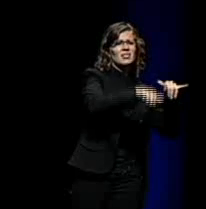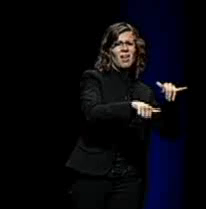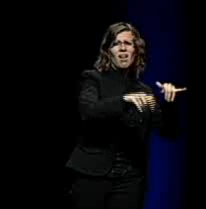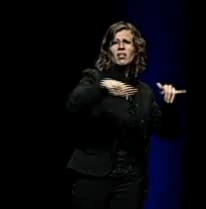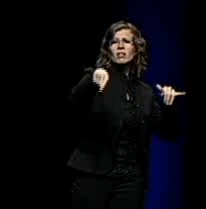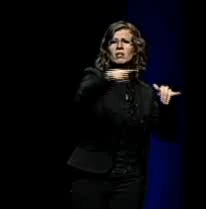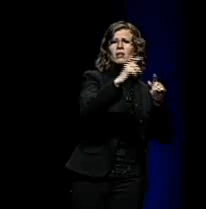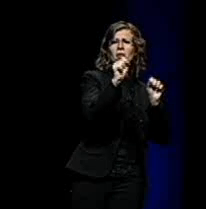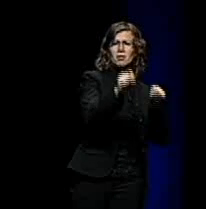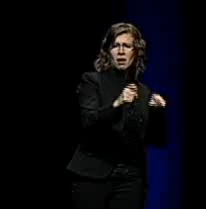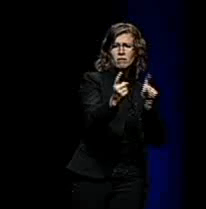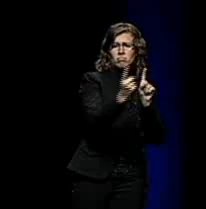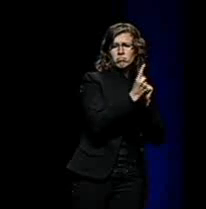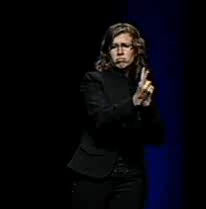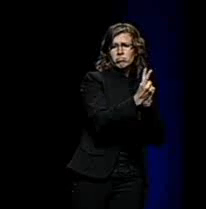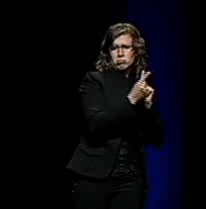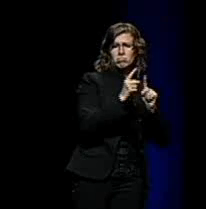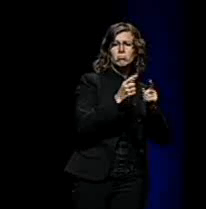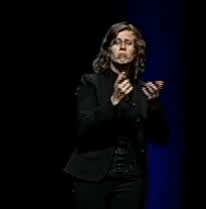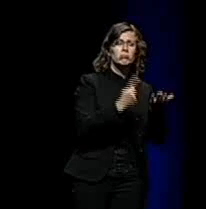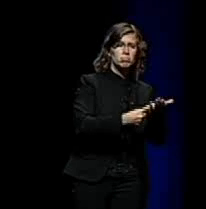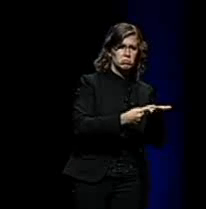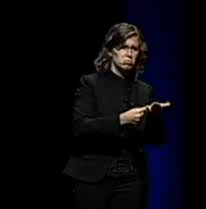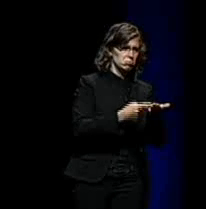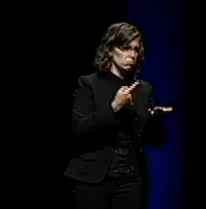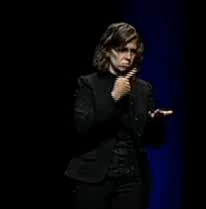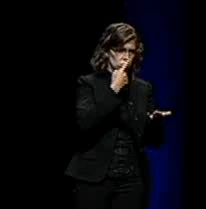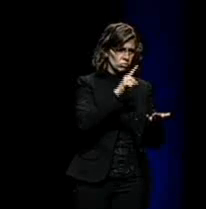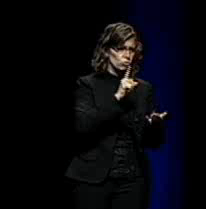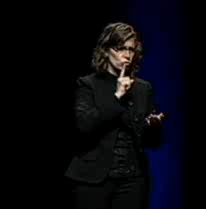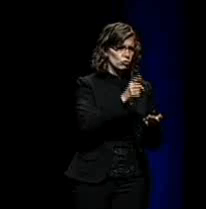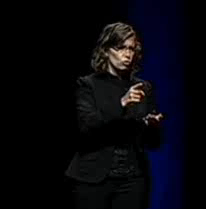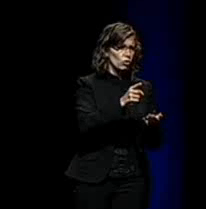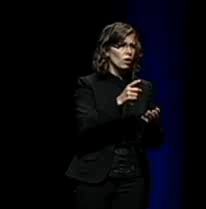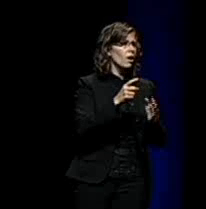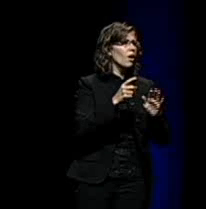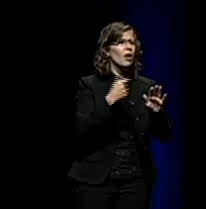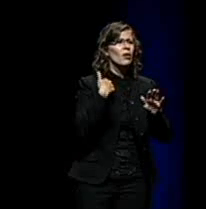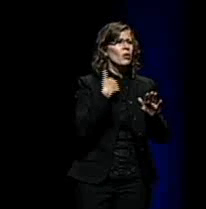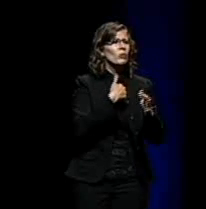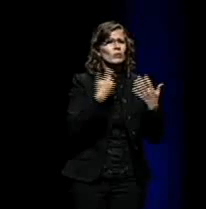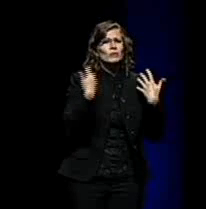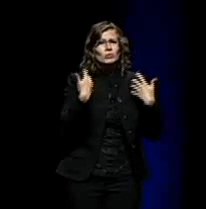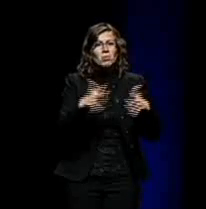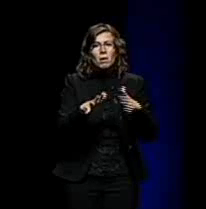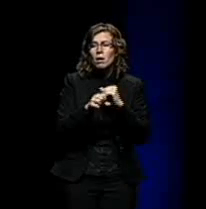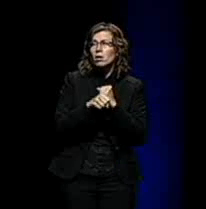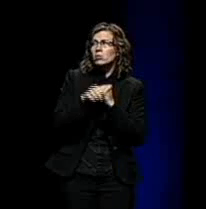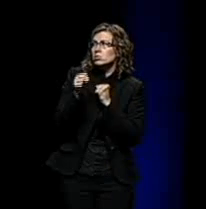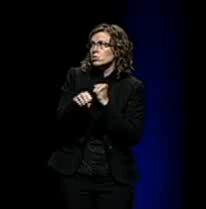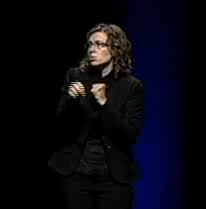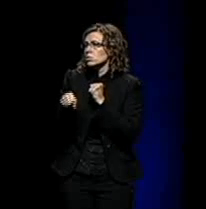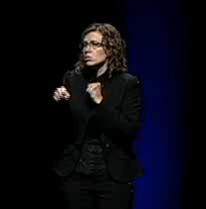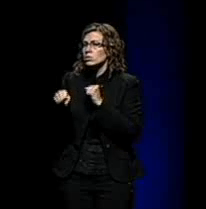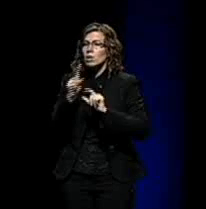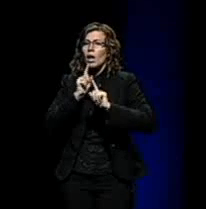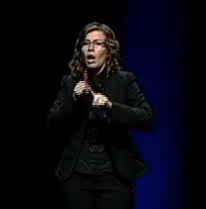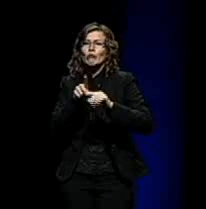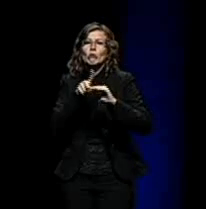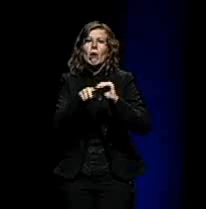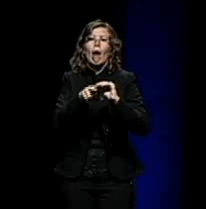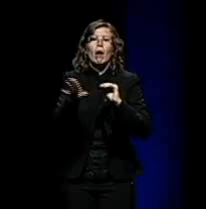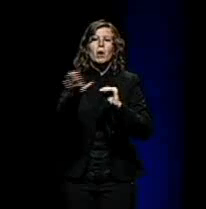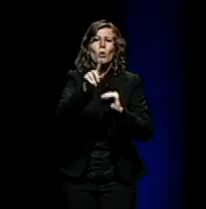one-on-one. We'd be happy to do that. We don't mean to make elaborate, long answers, but sometimes that's what it